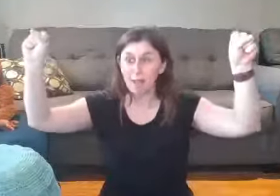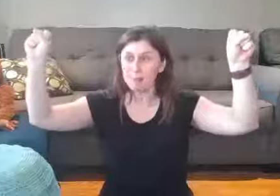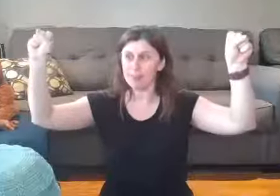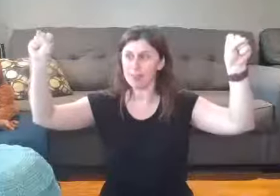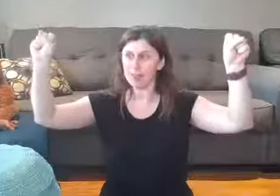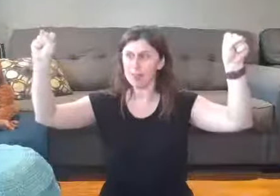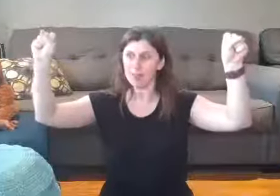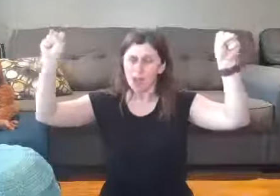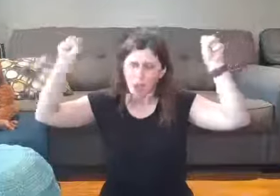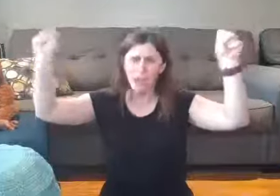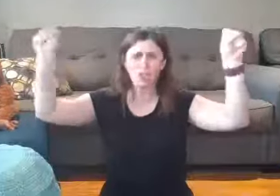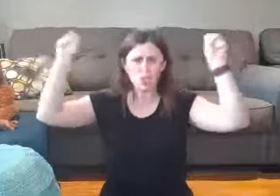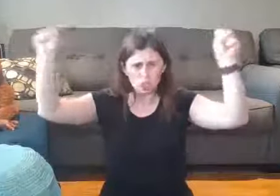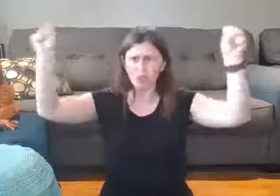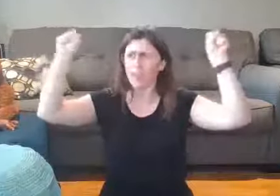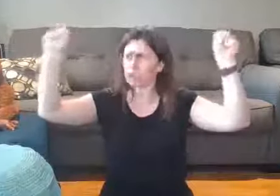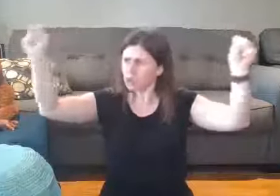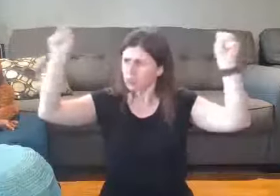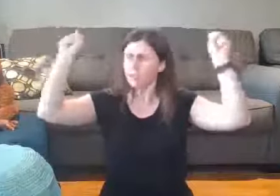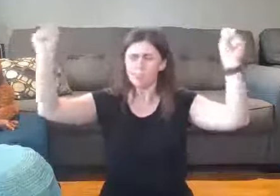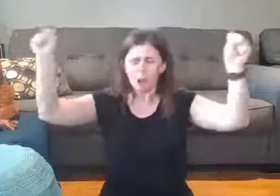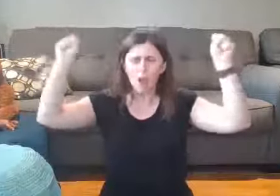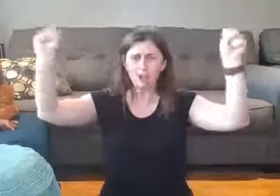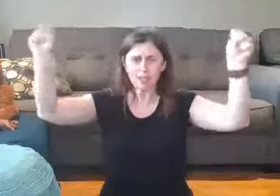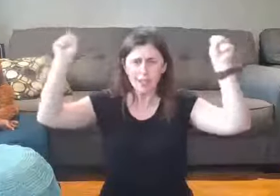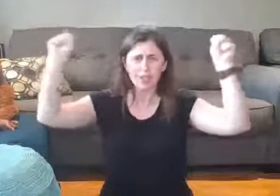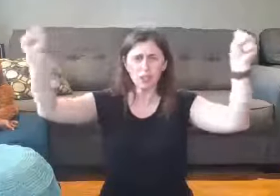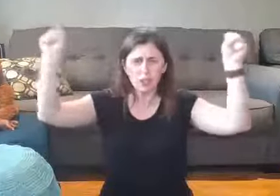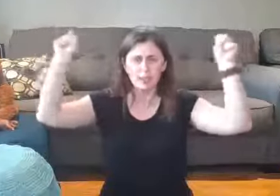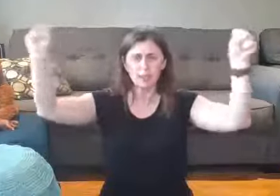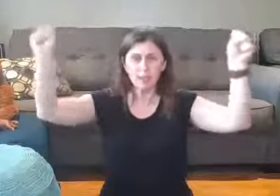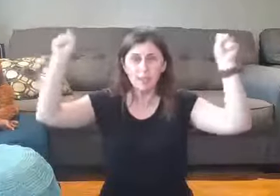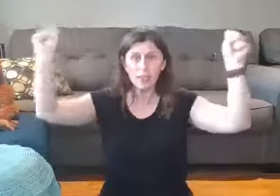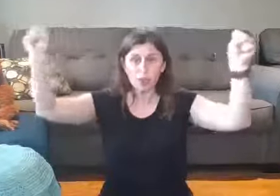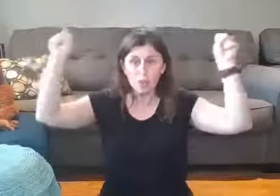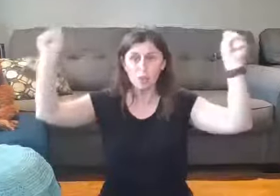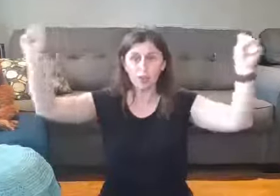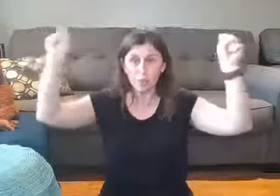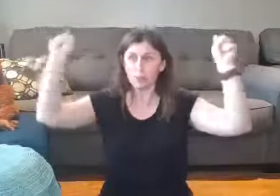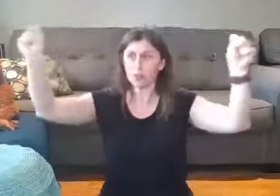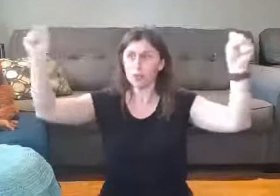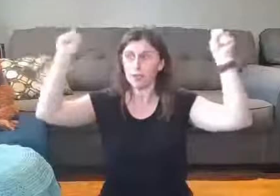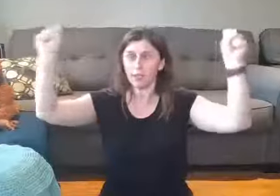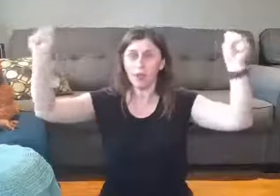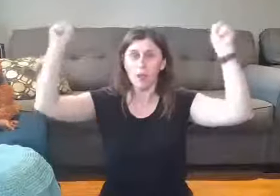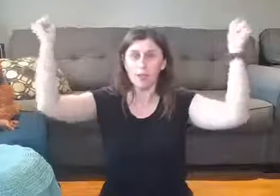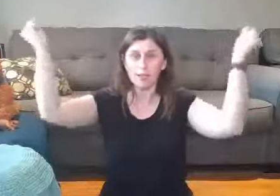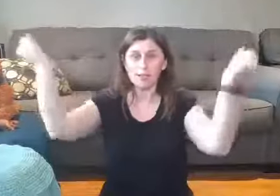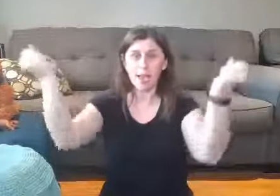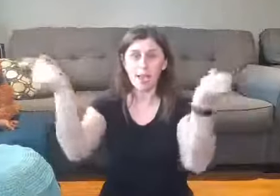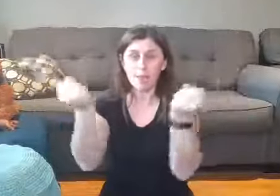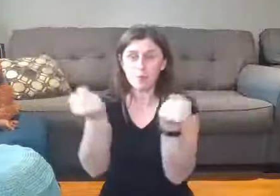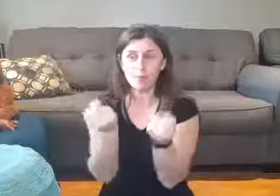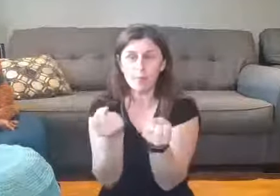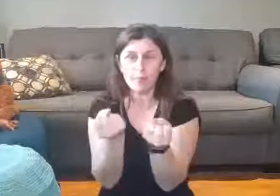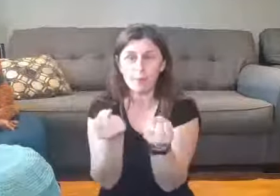me. I shook that tree as hard as I could. Can you shake your apple tree? And down came the